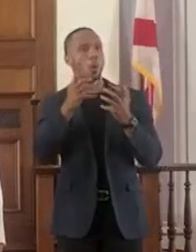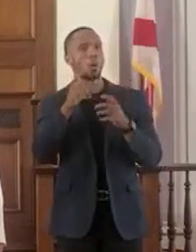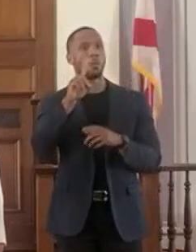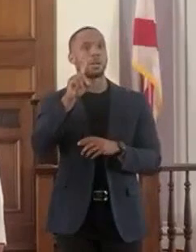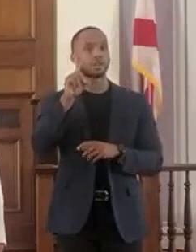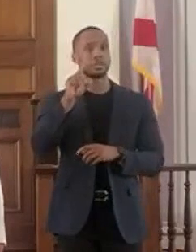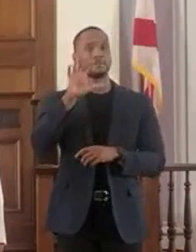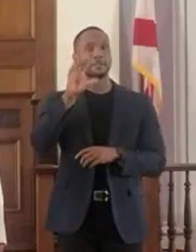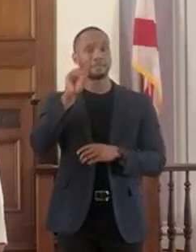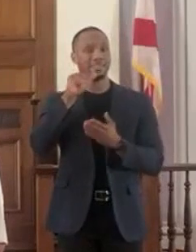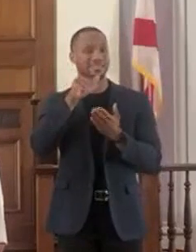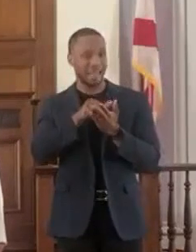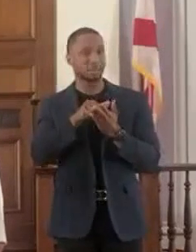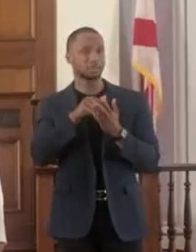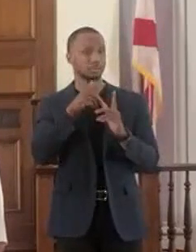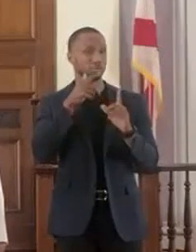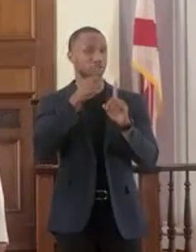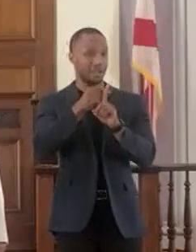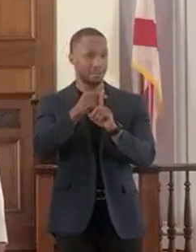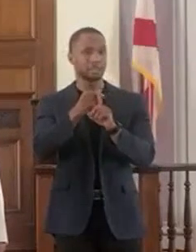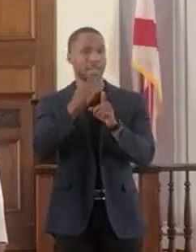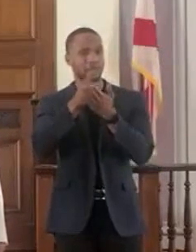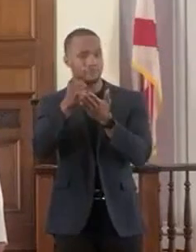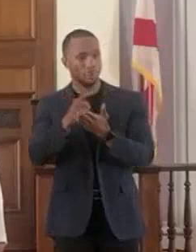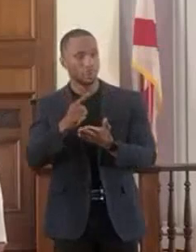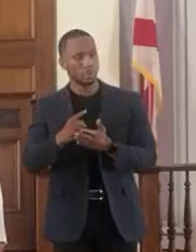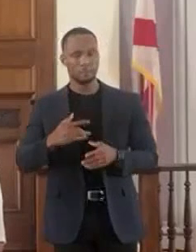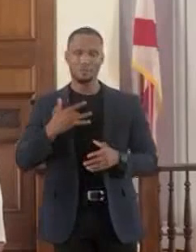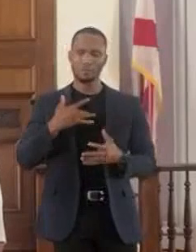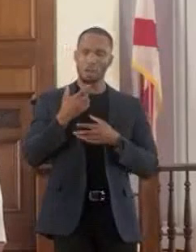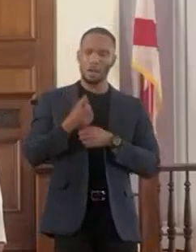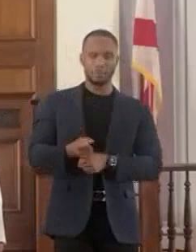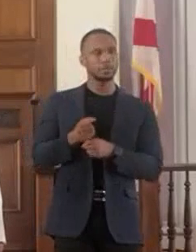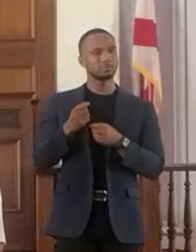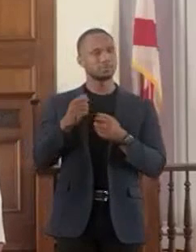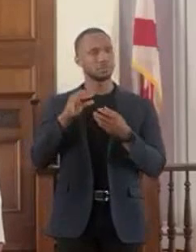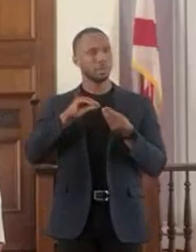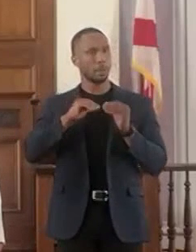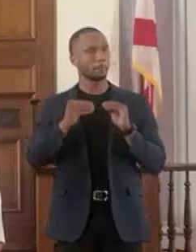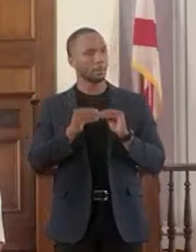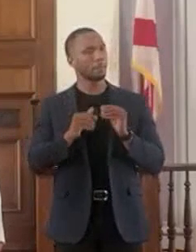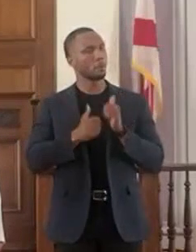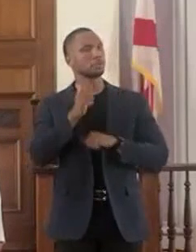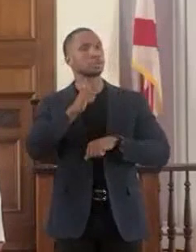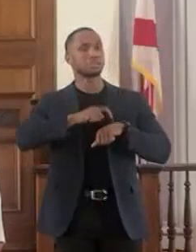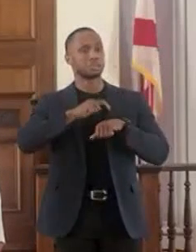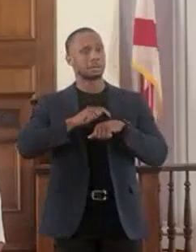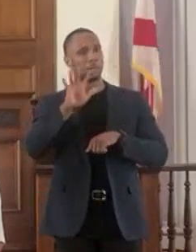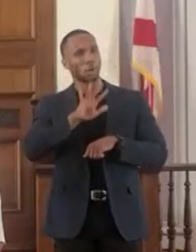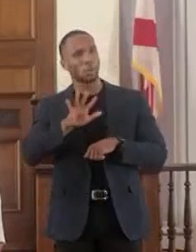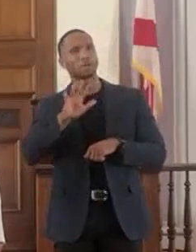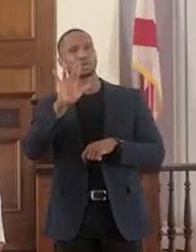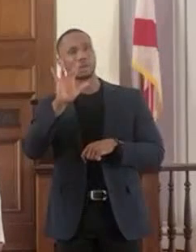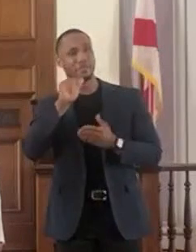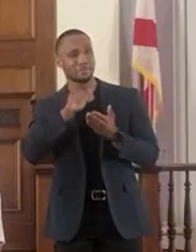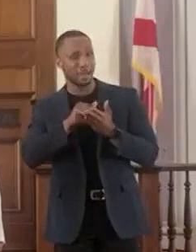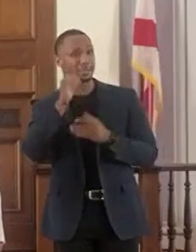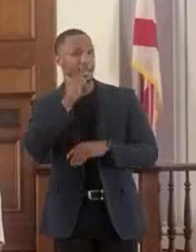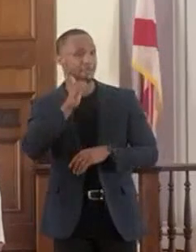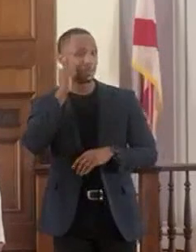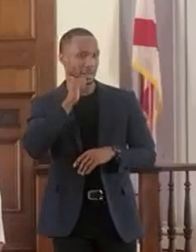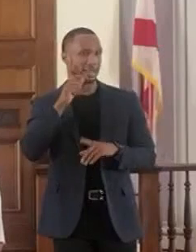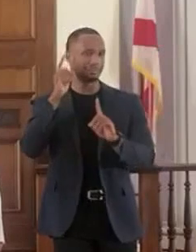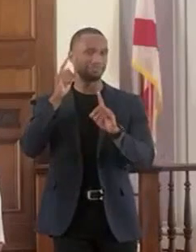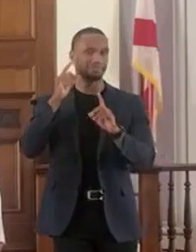150,000 shots per week. We feel pretty good about that number most of the time. Somewhere around 25,000 a day is a